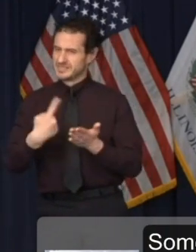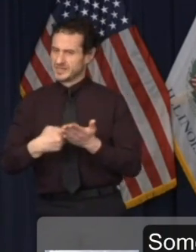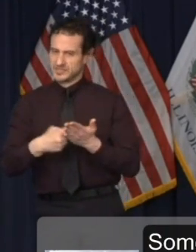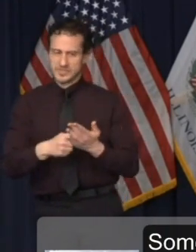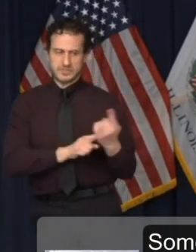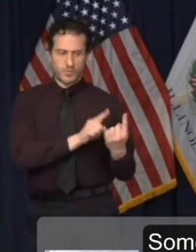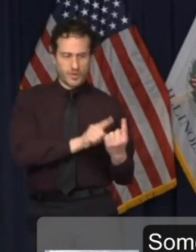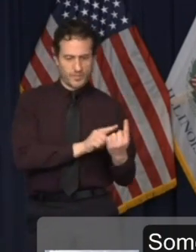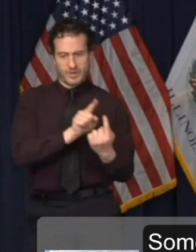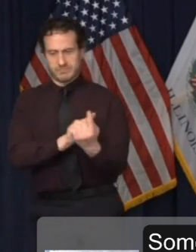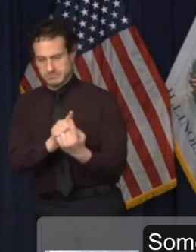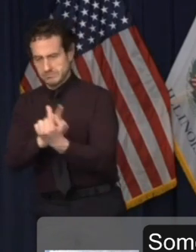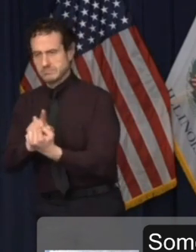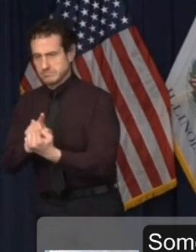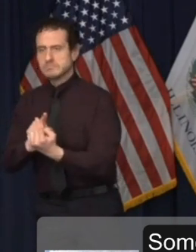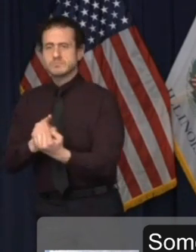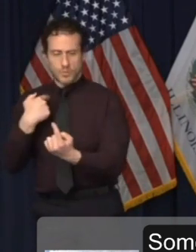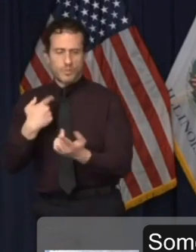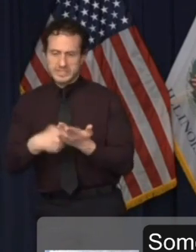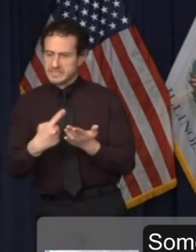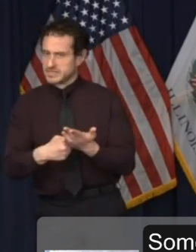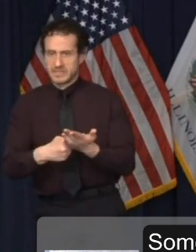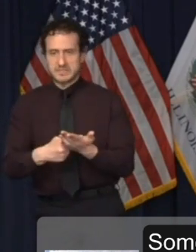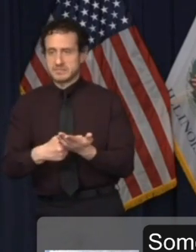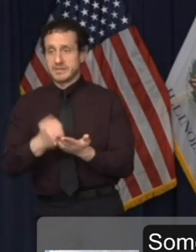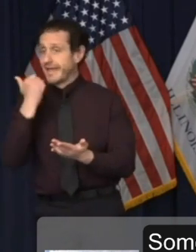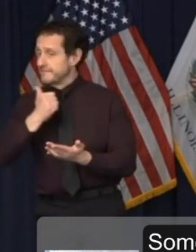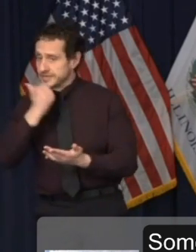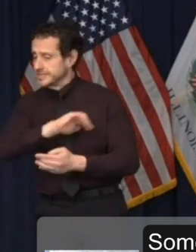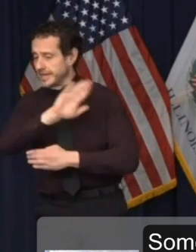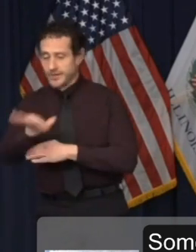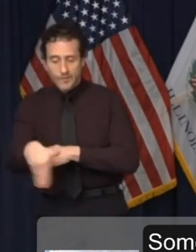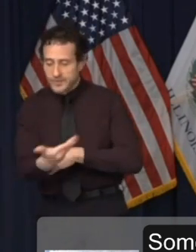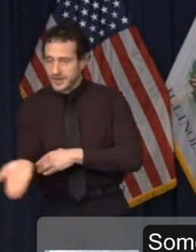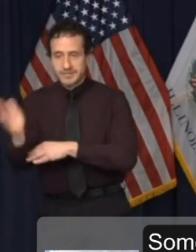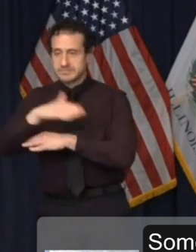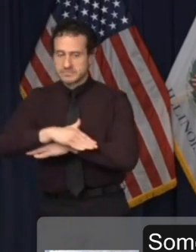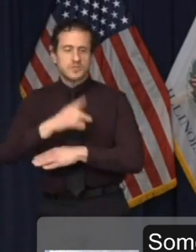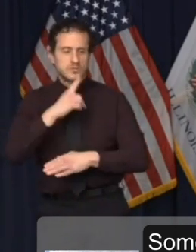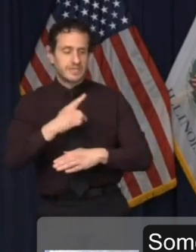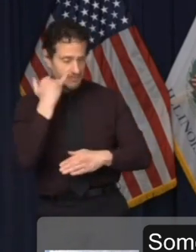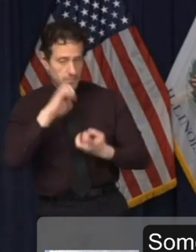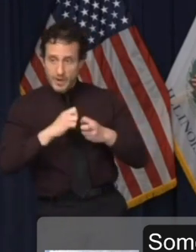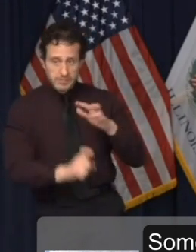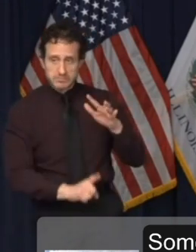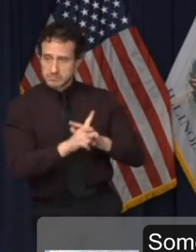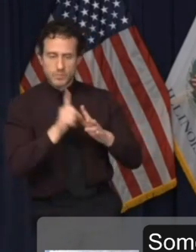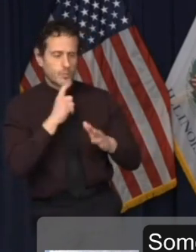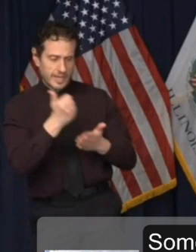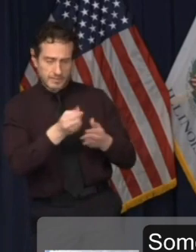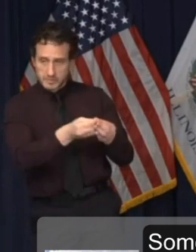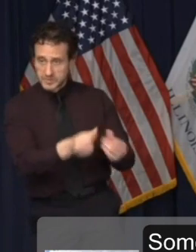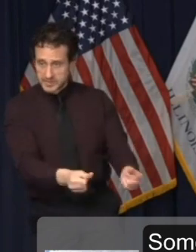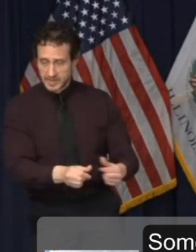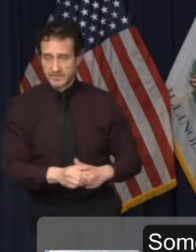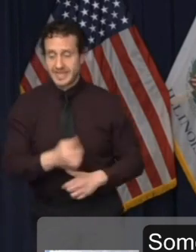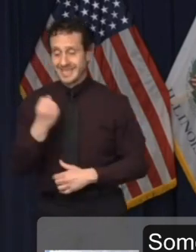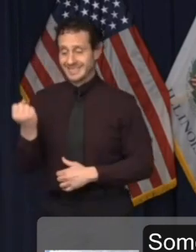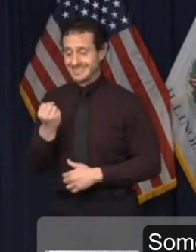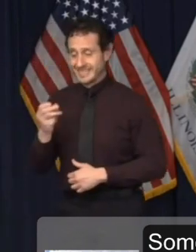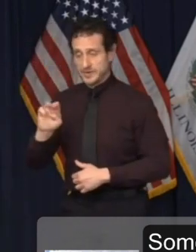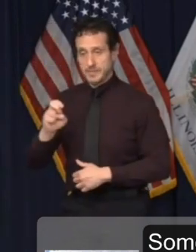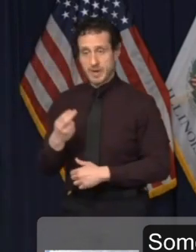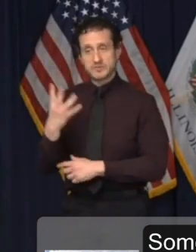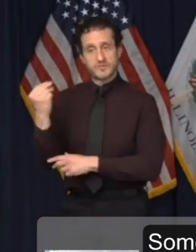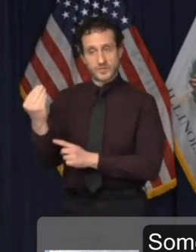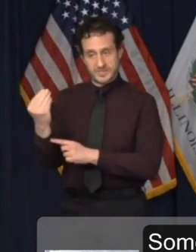clock to troubleshoot issues as they may arise. On Saturday, March 14th, the first nursing home case